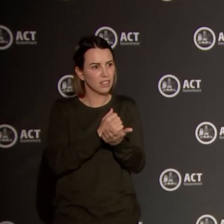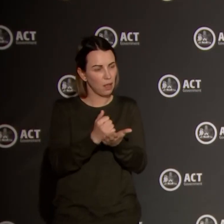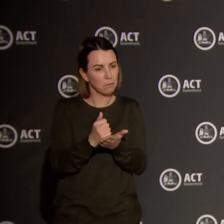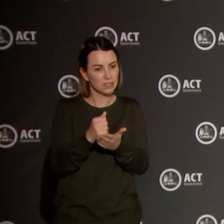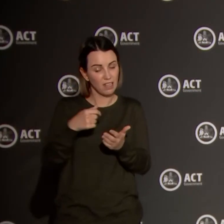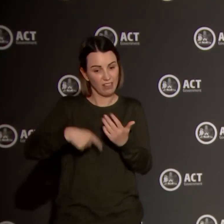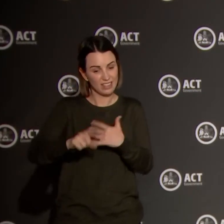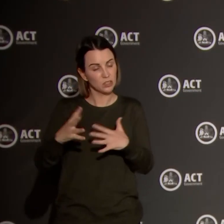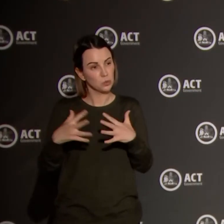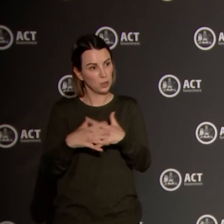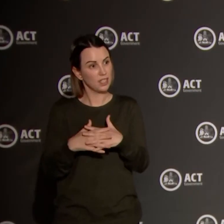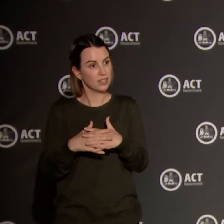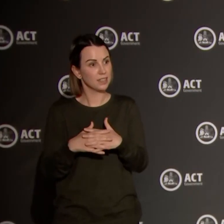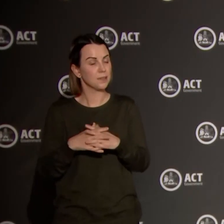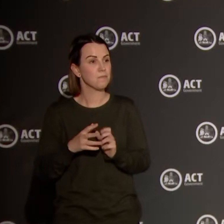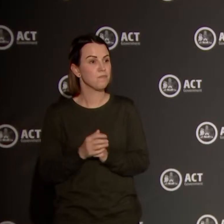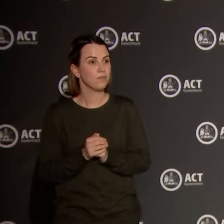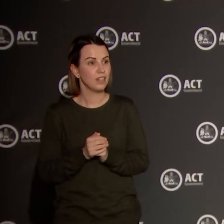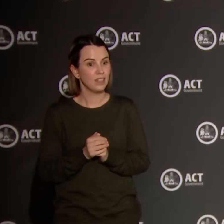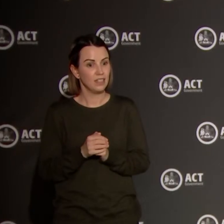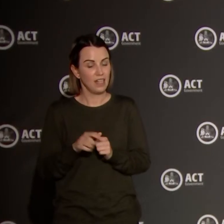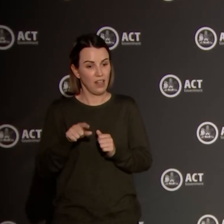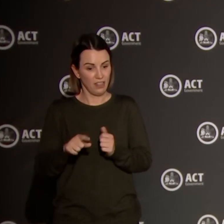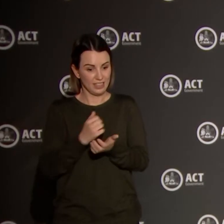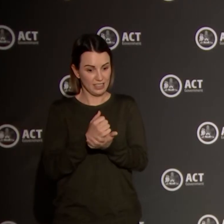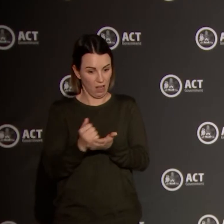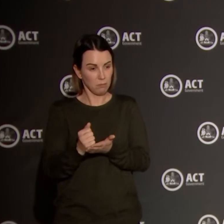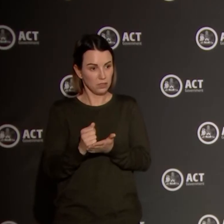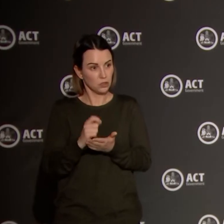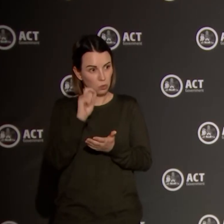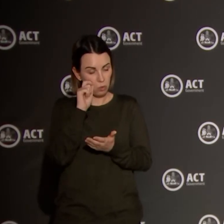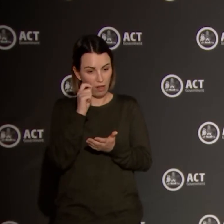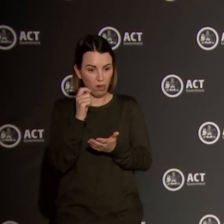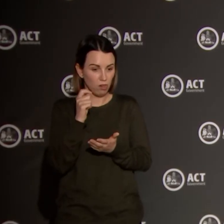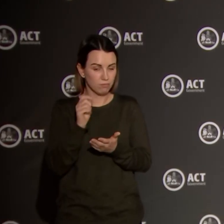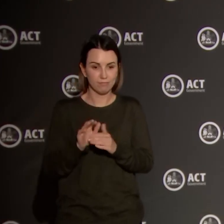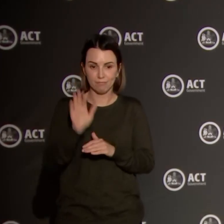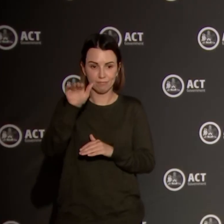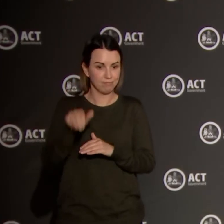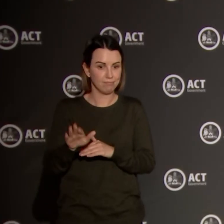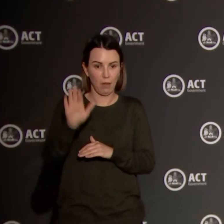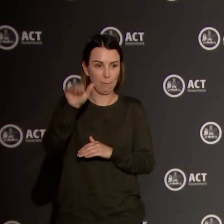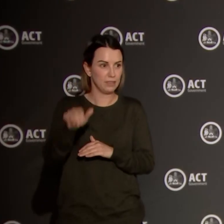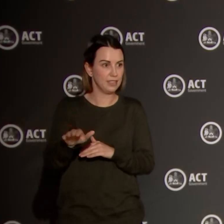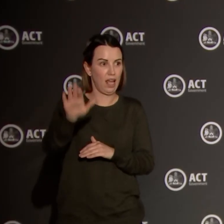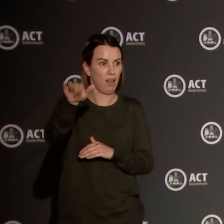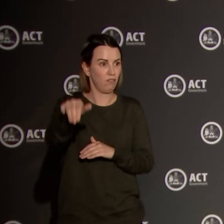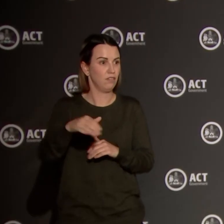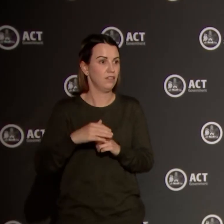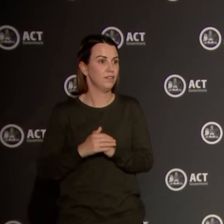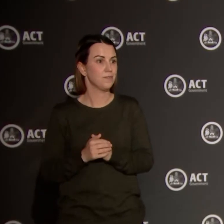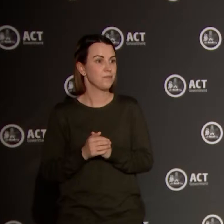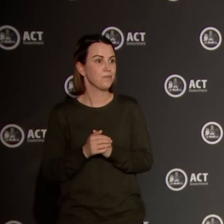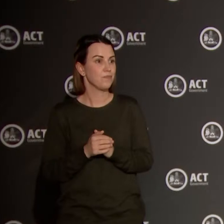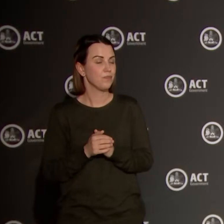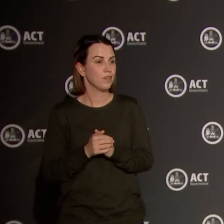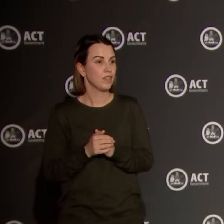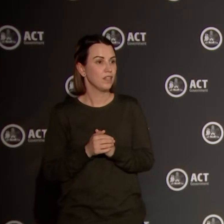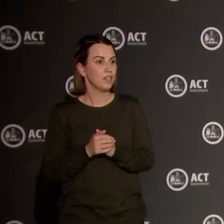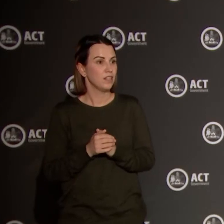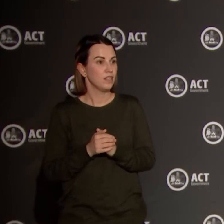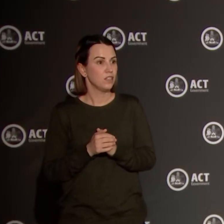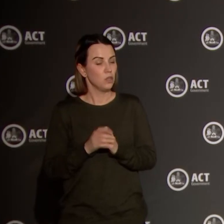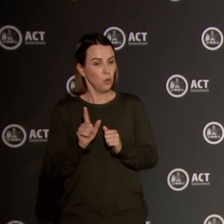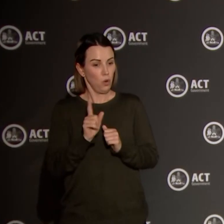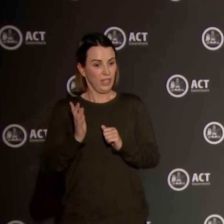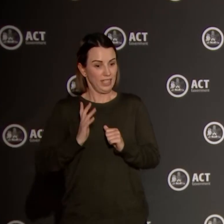week. But our numbers, being small numbers, will continue to move around. I think one of the things that we need to bear